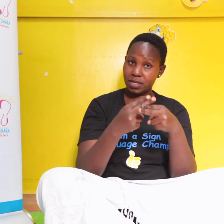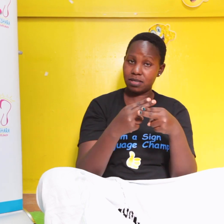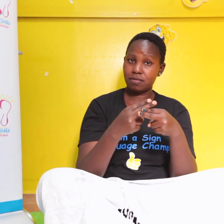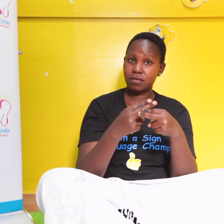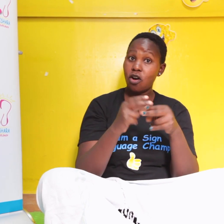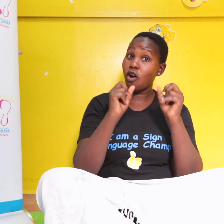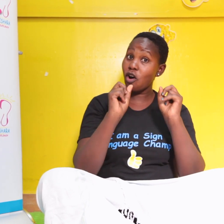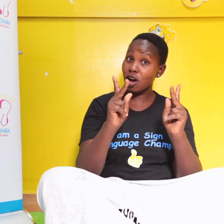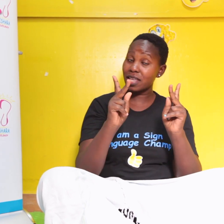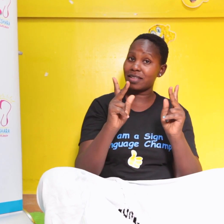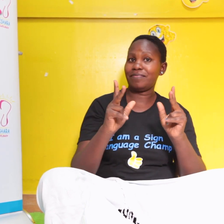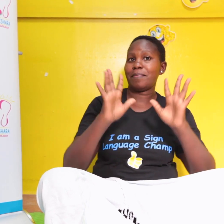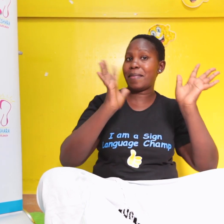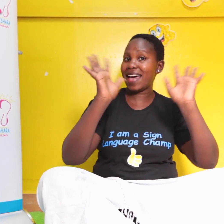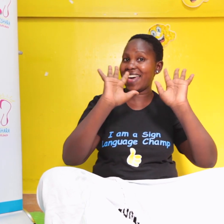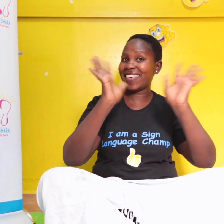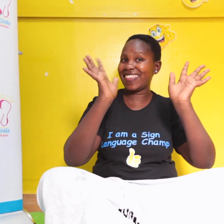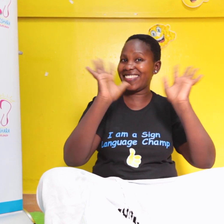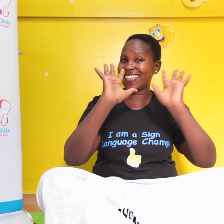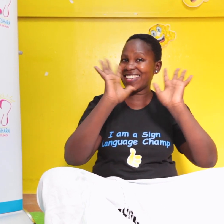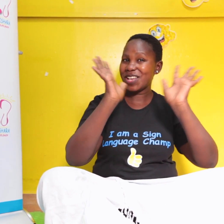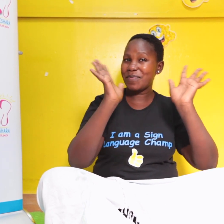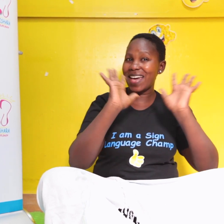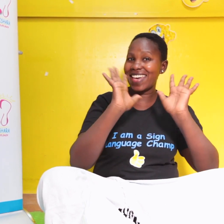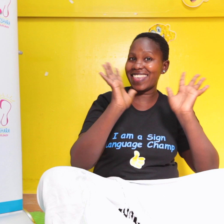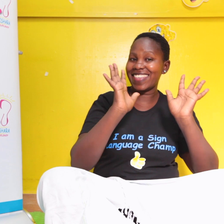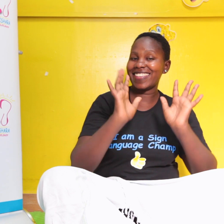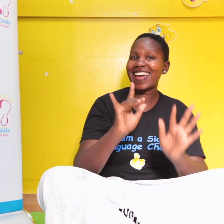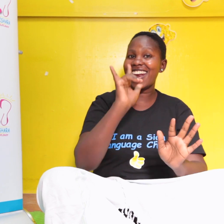All right? Bye-bye. Bye. I love you.